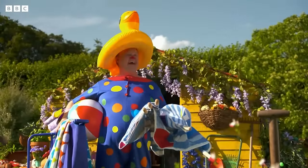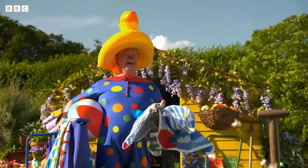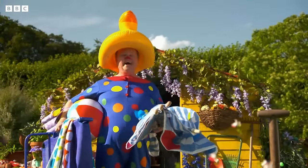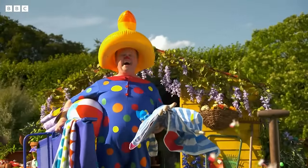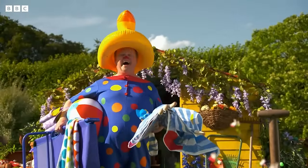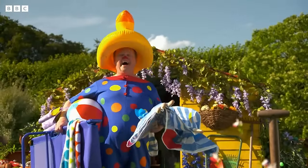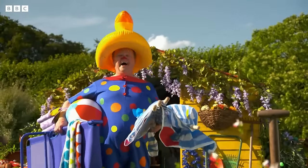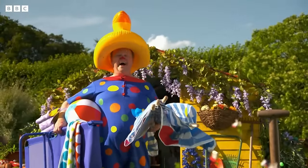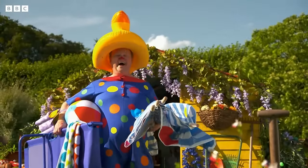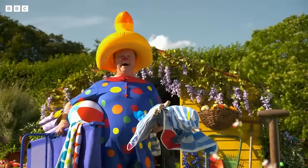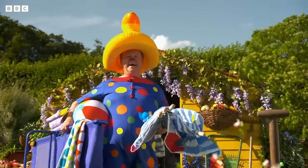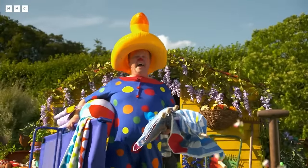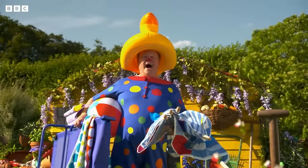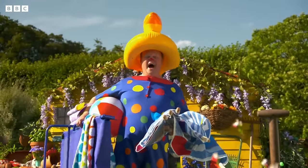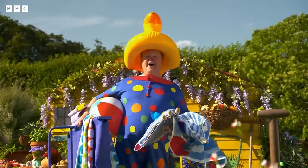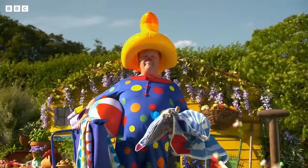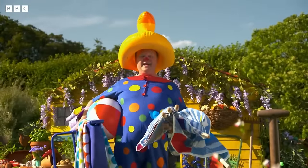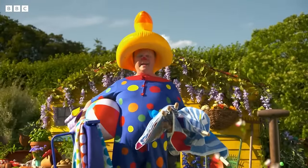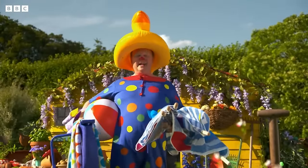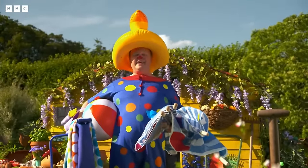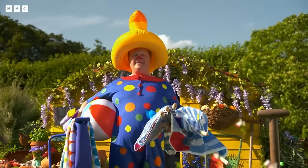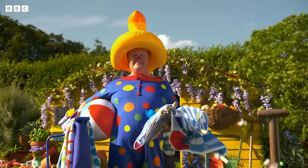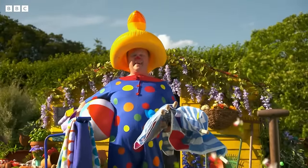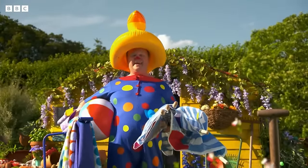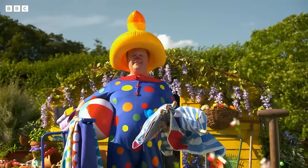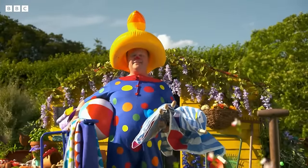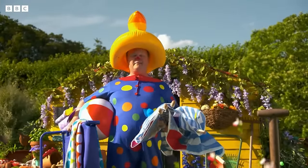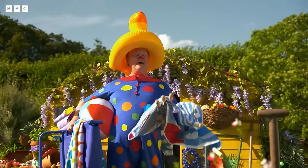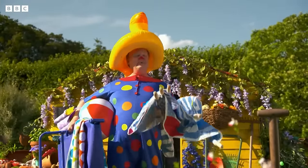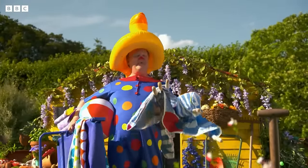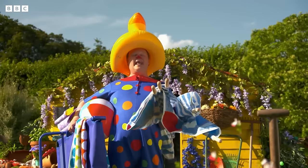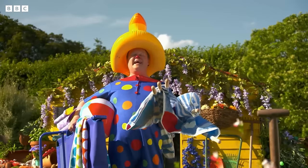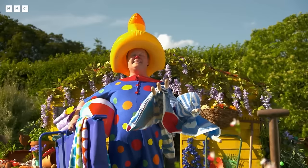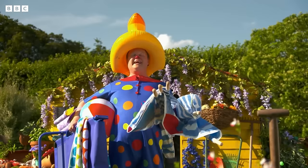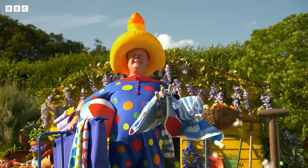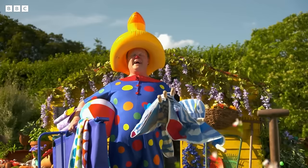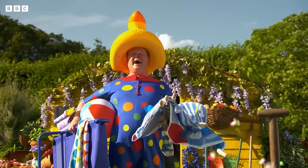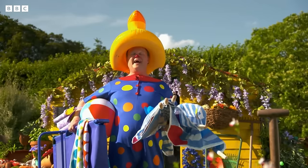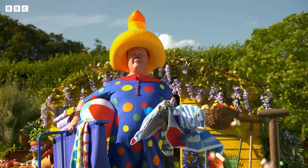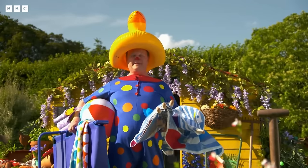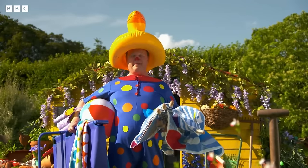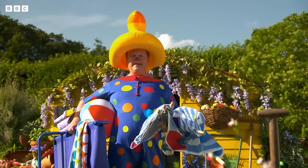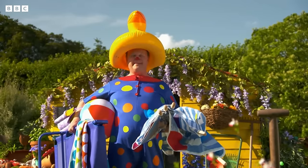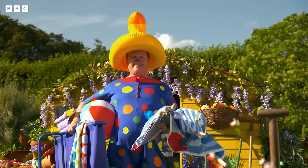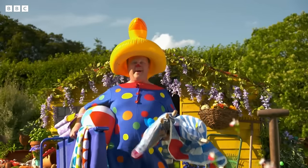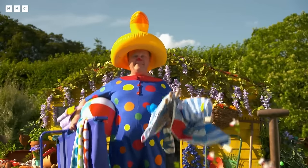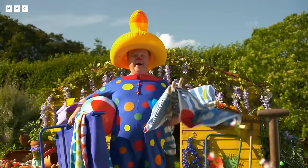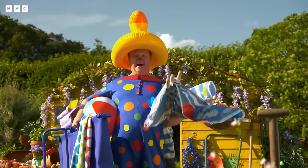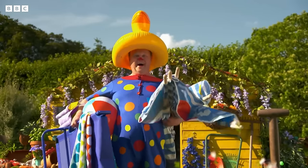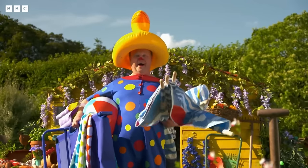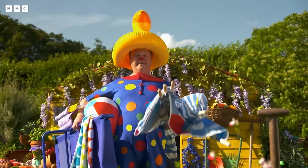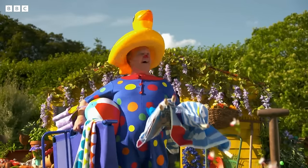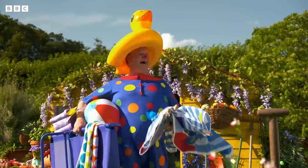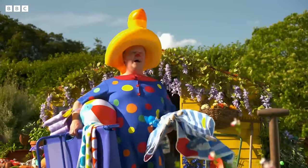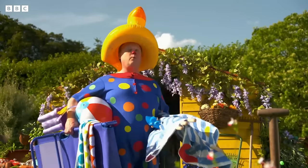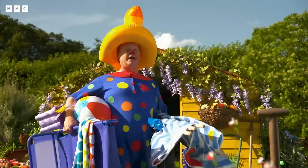Tumble. Ha-ha! I've been collecting things for my relaxing time at the beach. Woohoo!